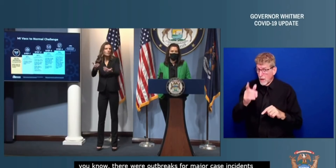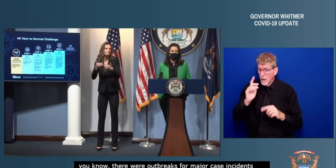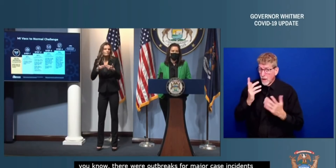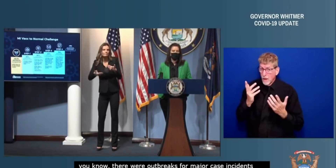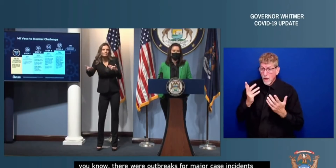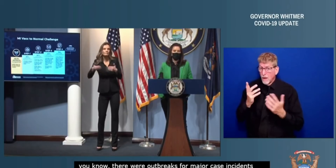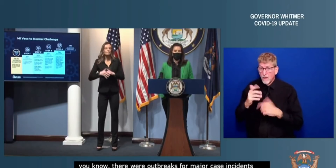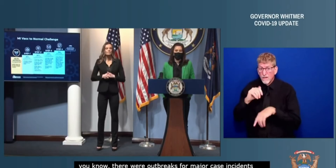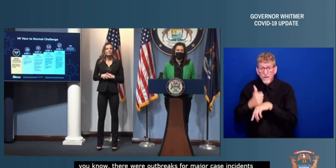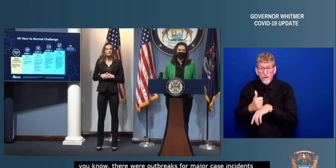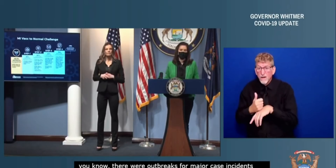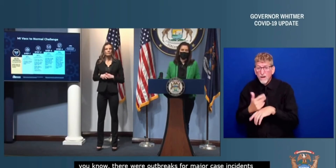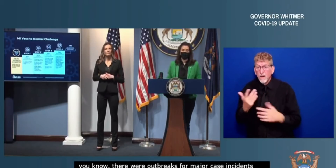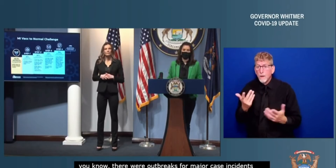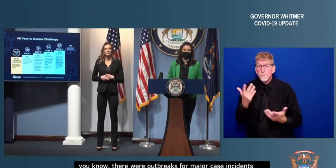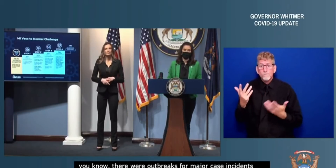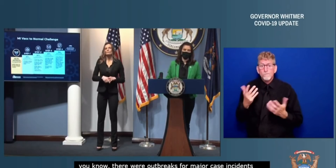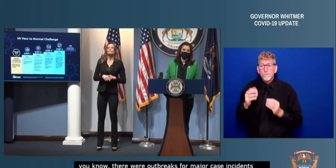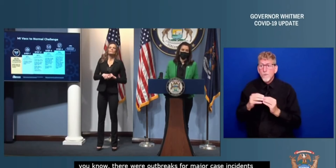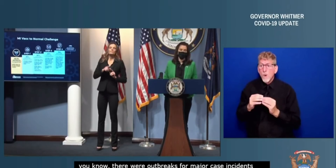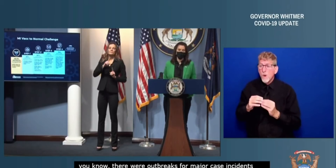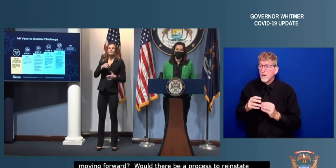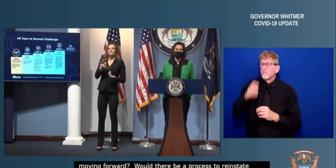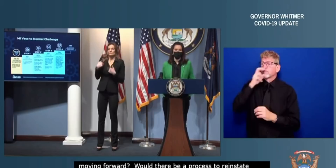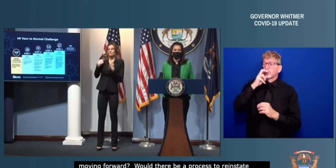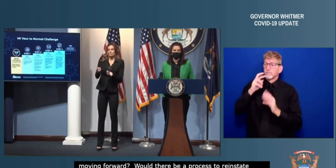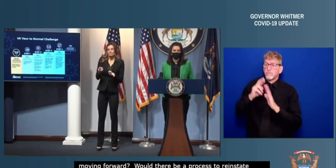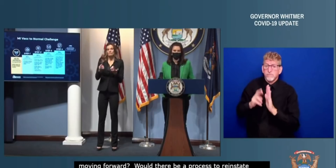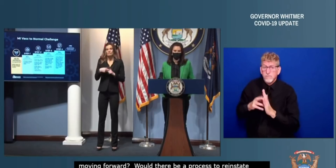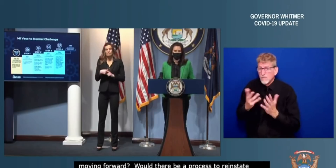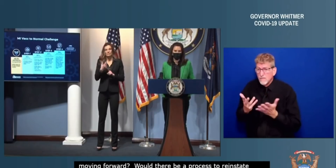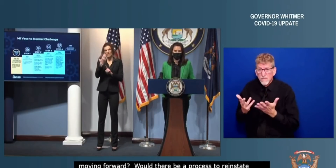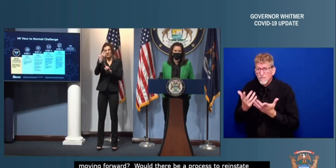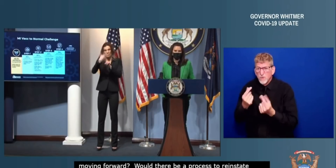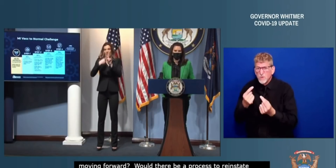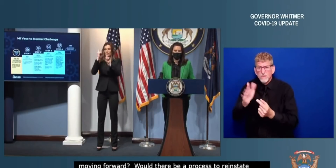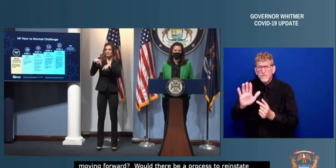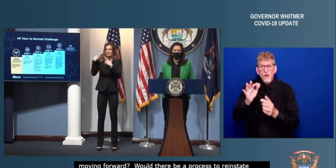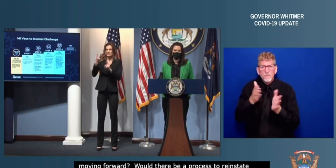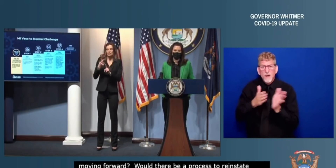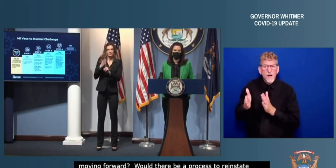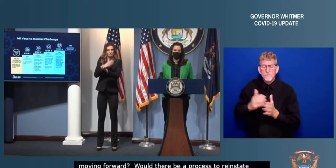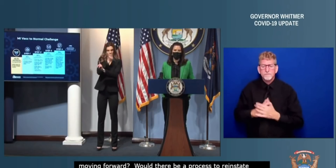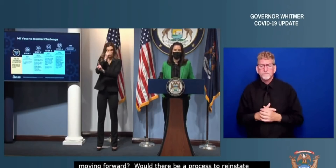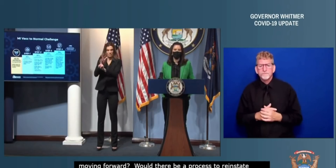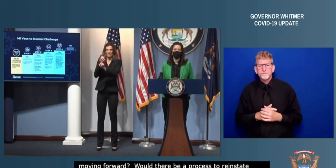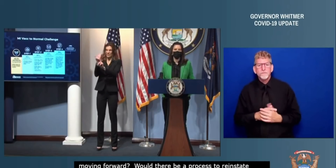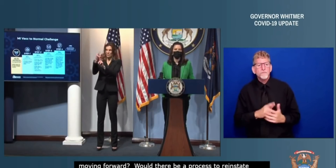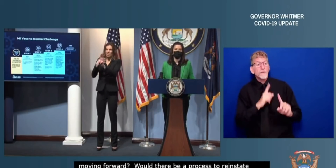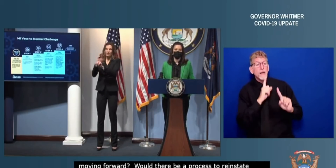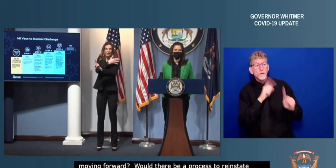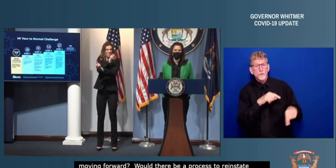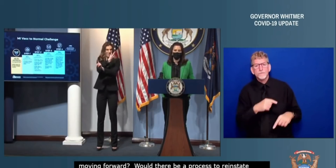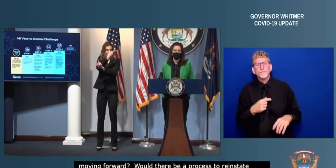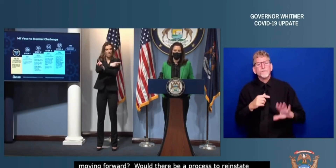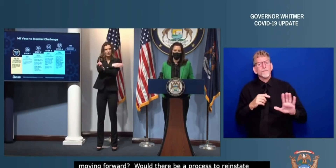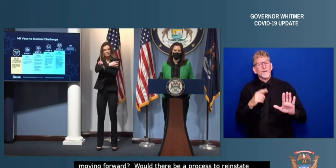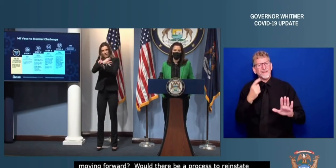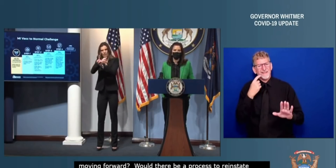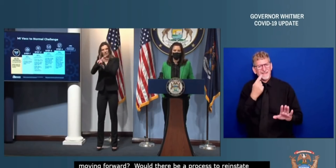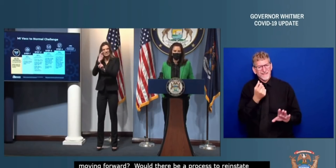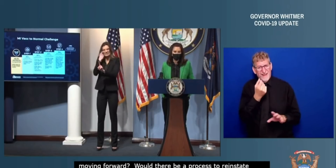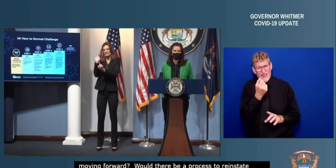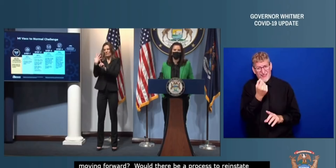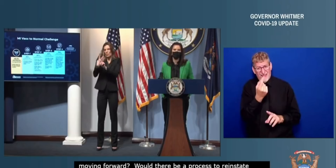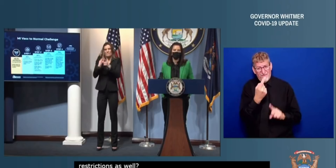well? Well, for 11 out of the last 15 months, we didn't have vaccines. And so we couldn't tie something to a metric that really